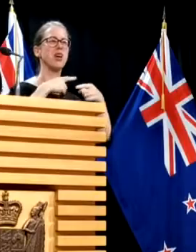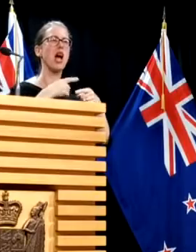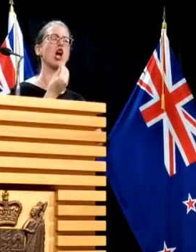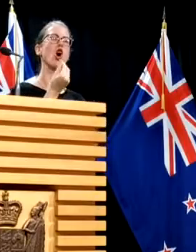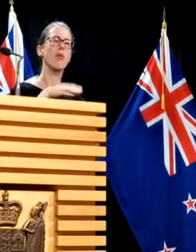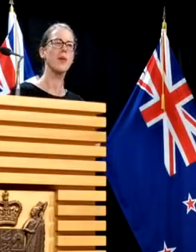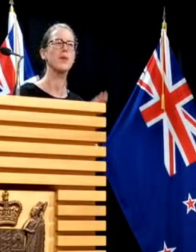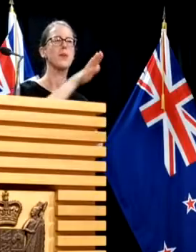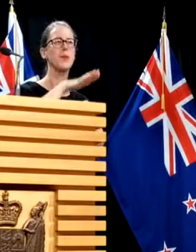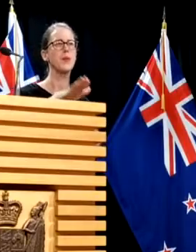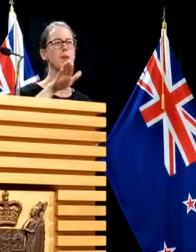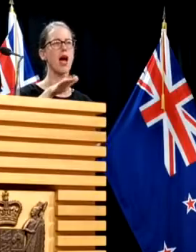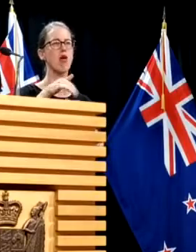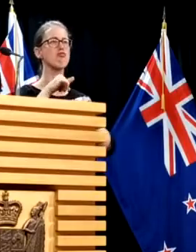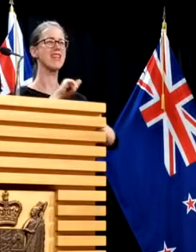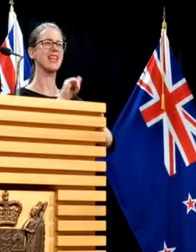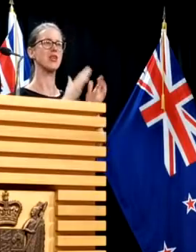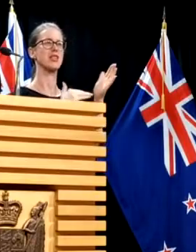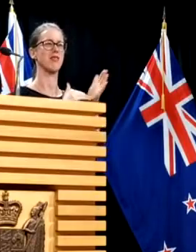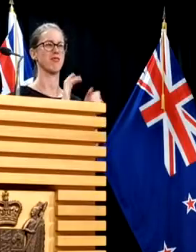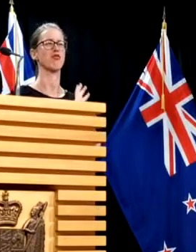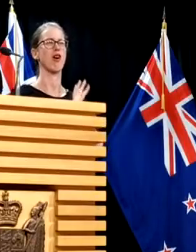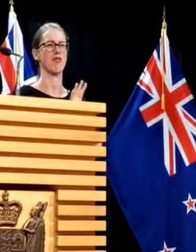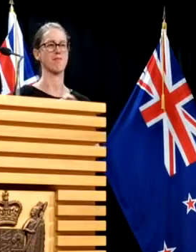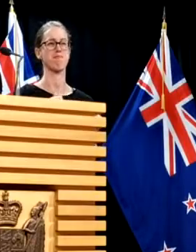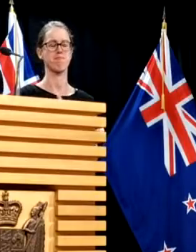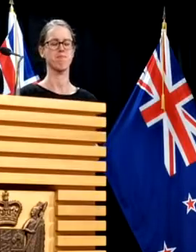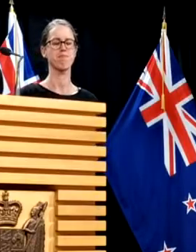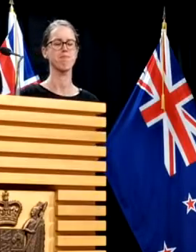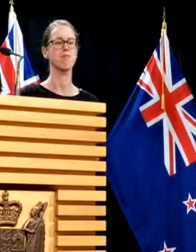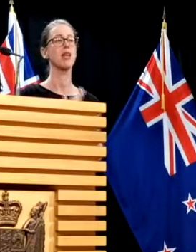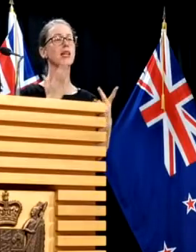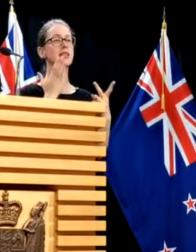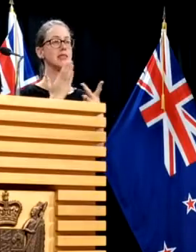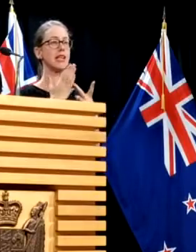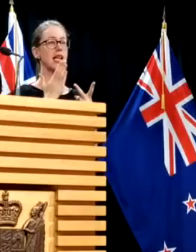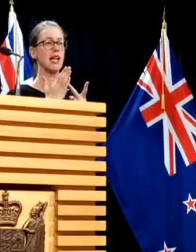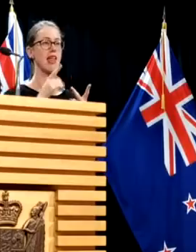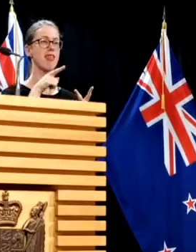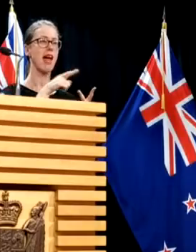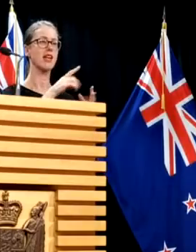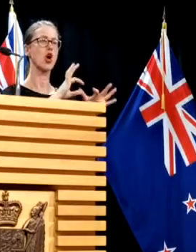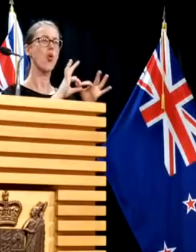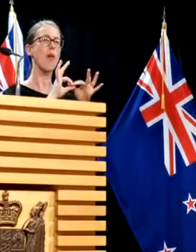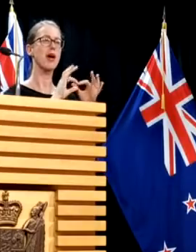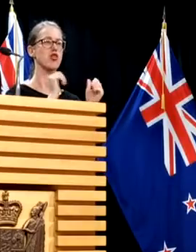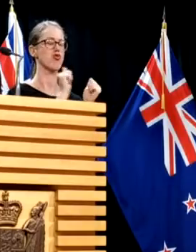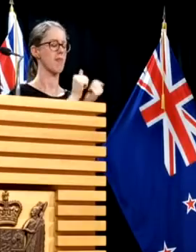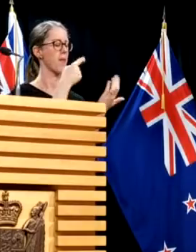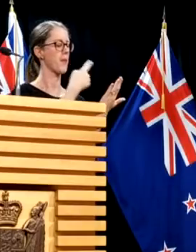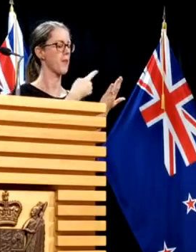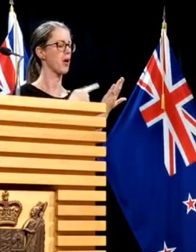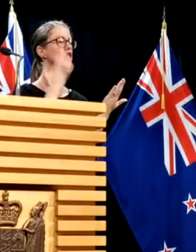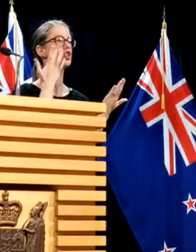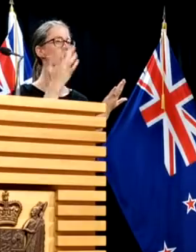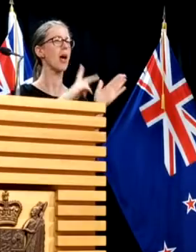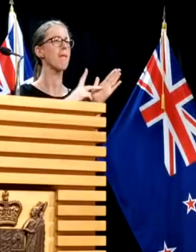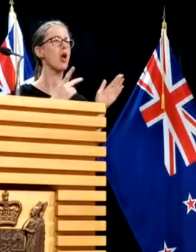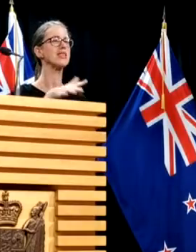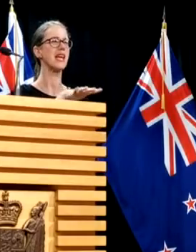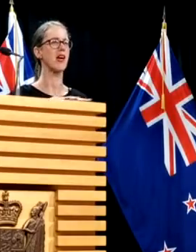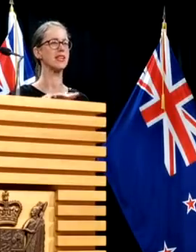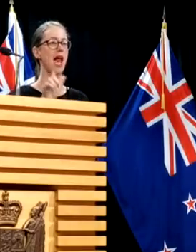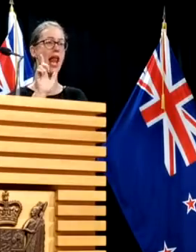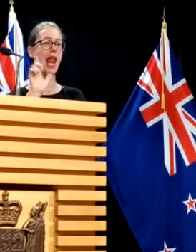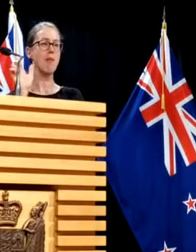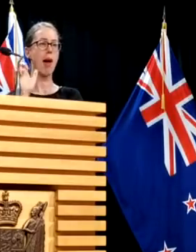Zealand safe from COVID-19. Secondly, the agreement identifies policy areas where Labor